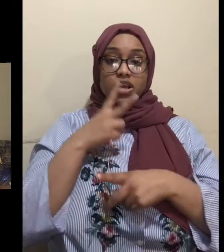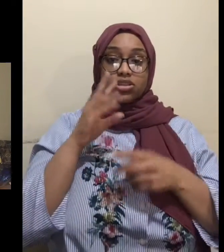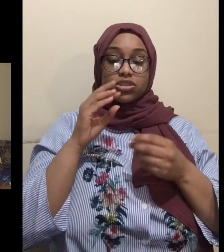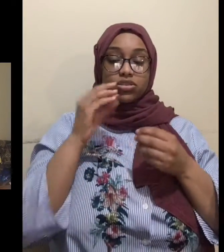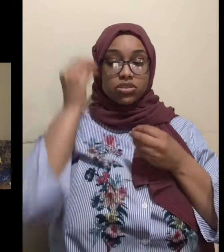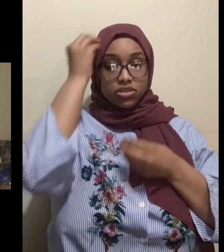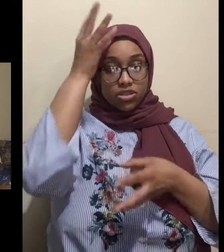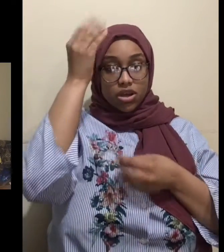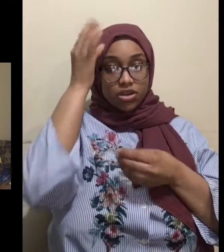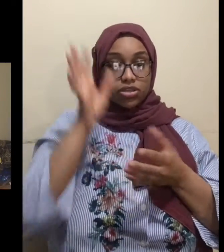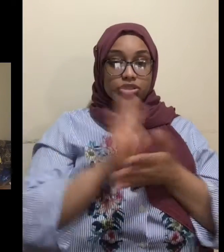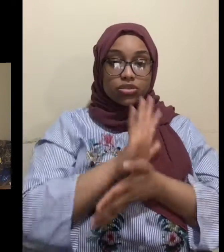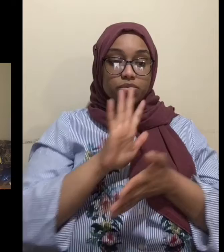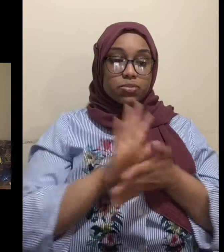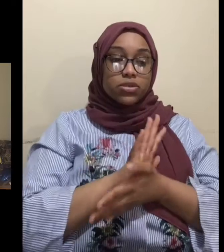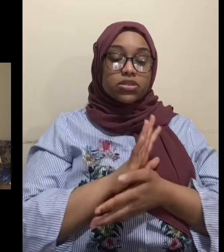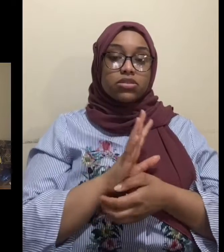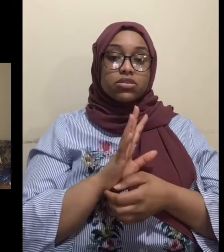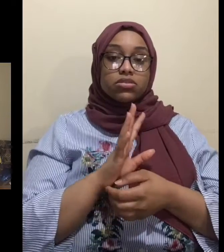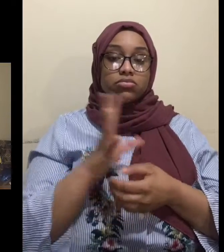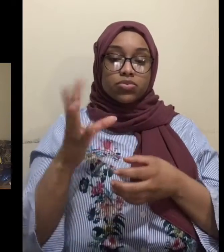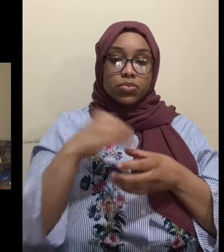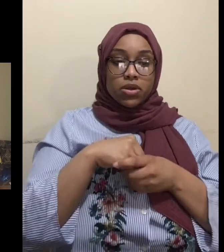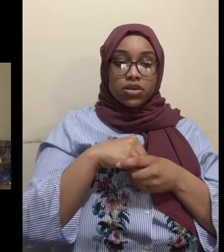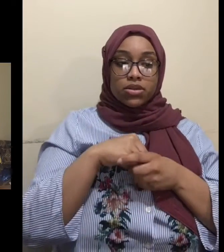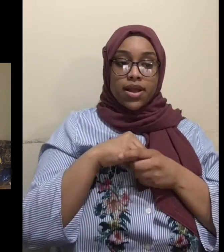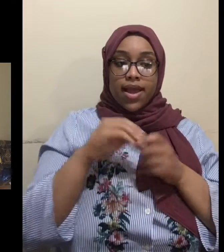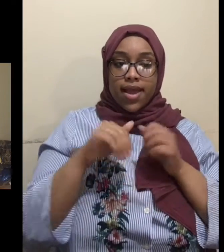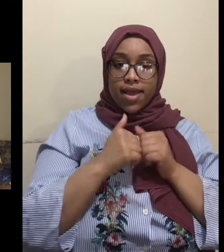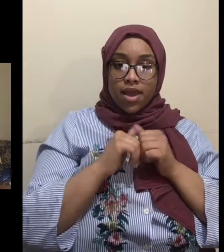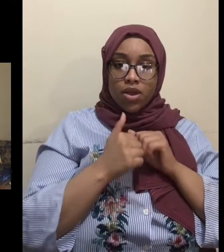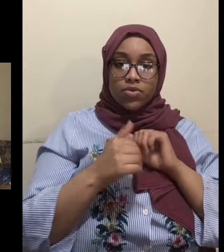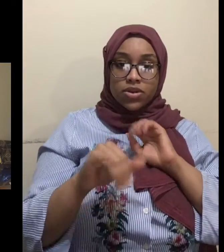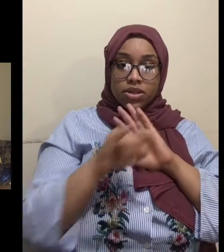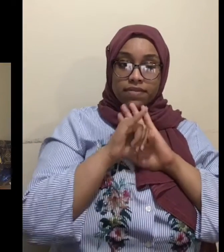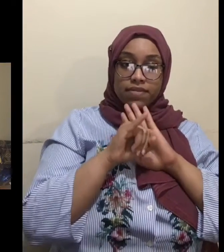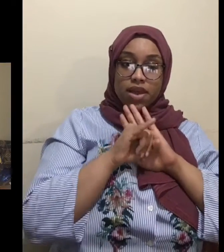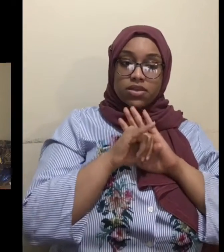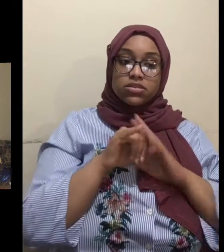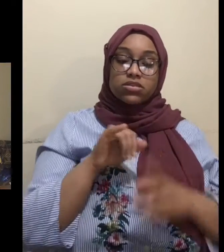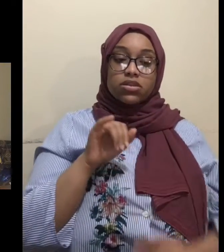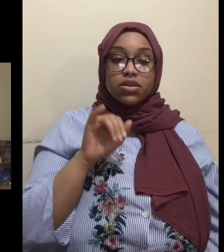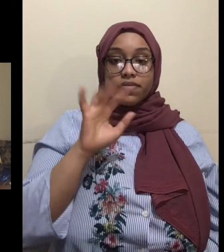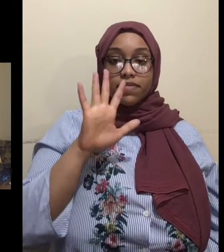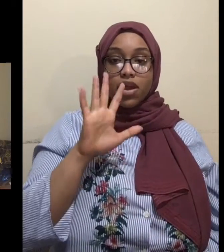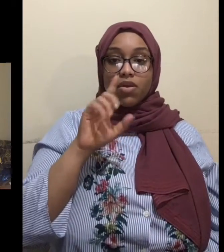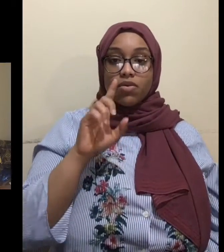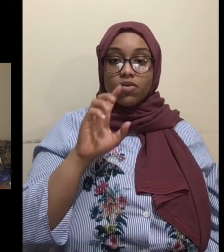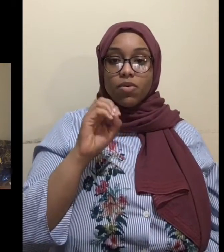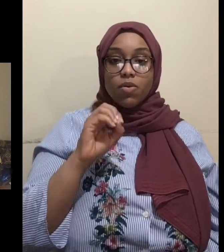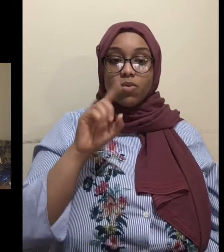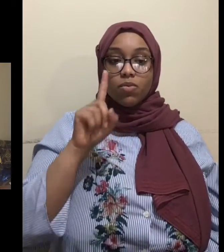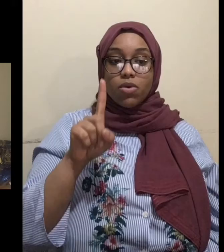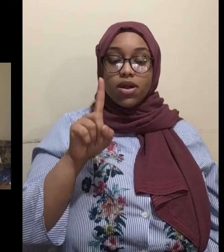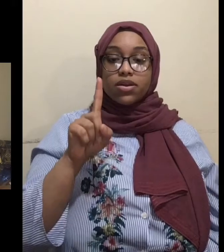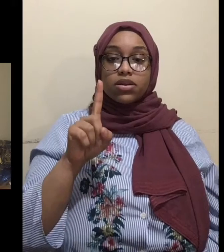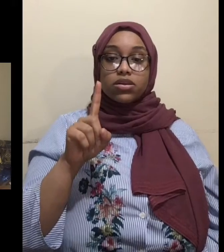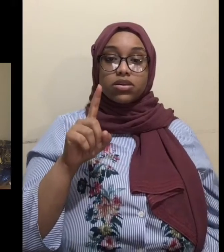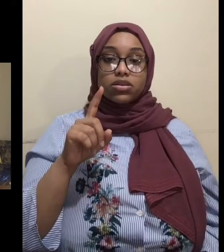has been given tax exempt status, and nonprofit organizations must apply to